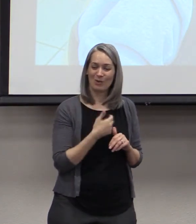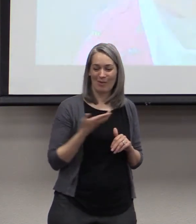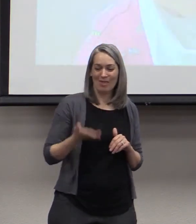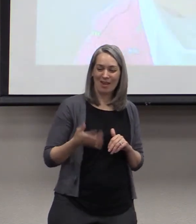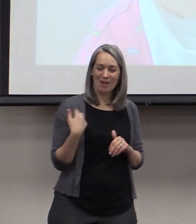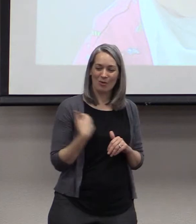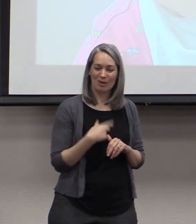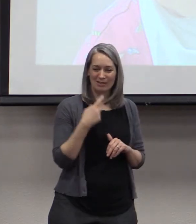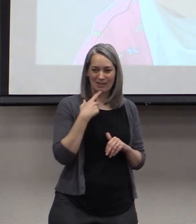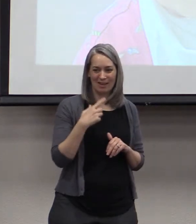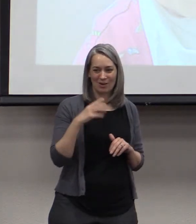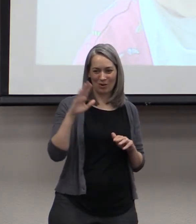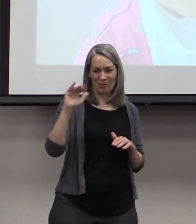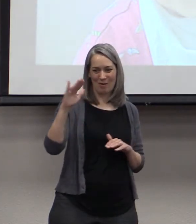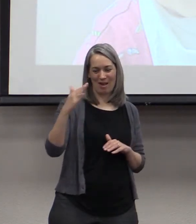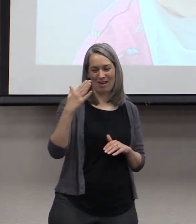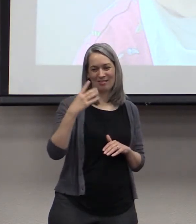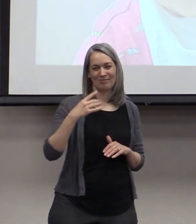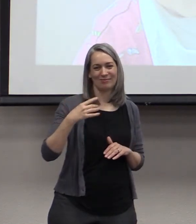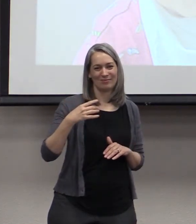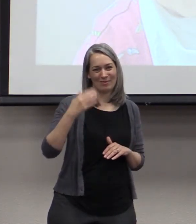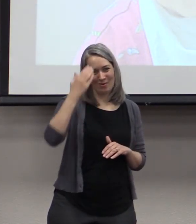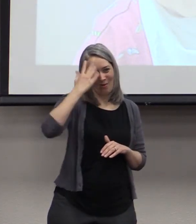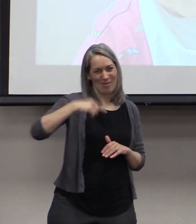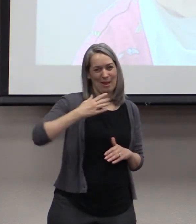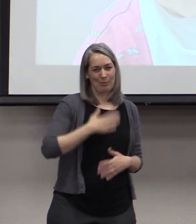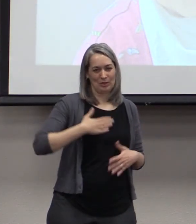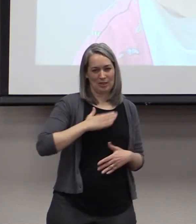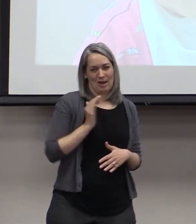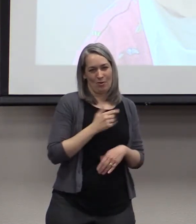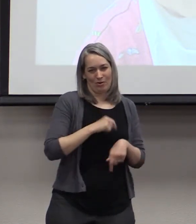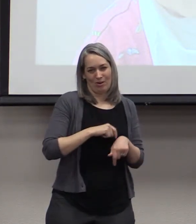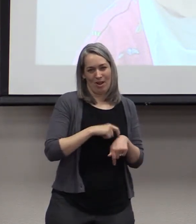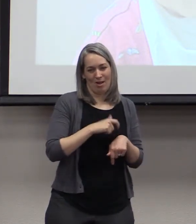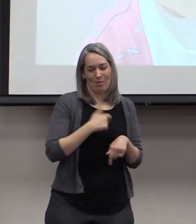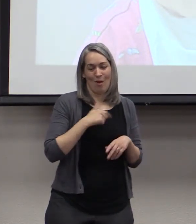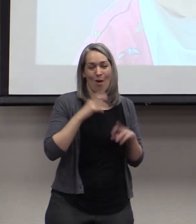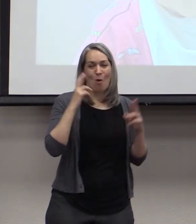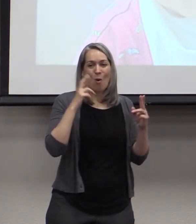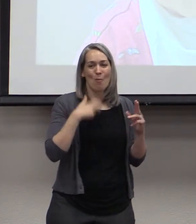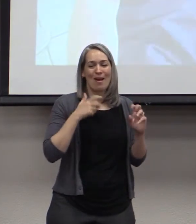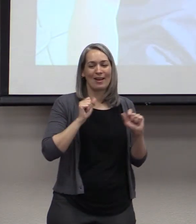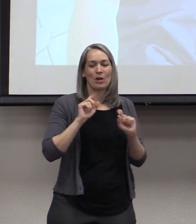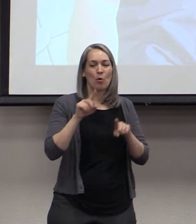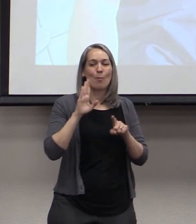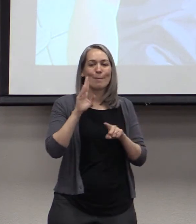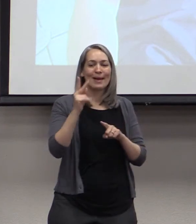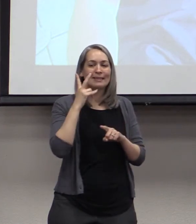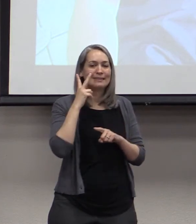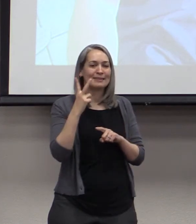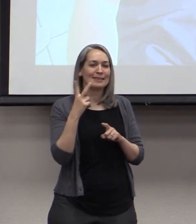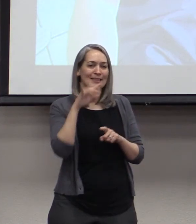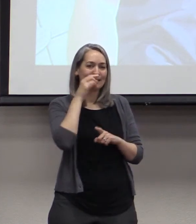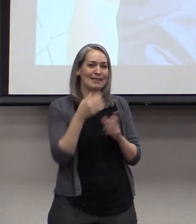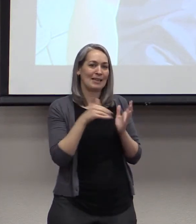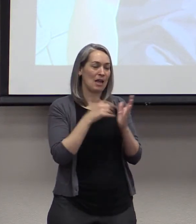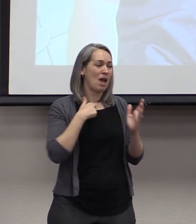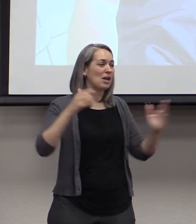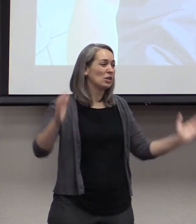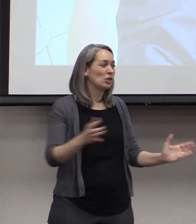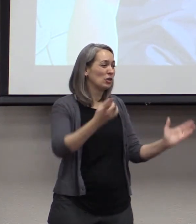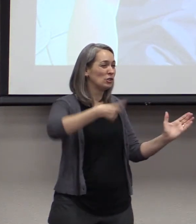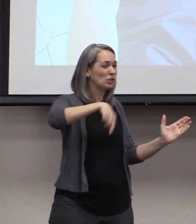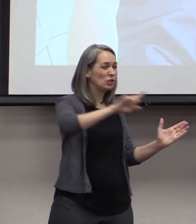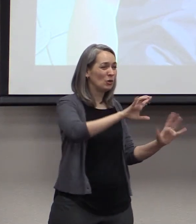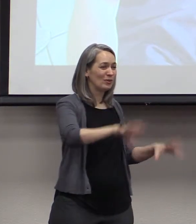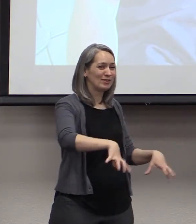goodbye. So I hope to go back. I hope to see the kids again. And I would absolutely encourage any one of you to take